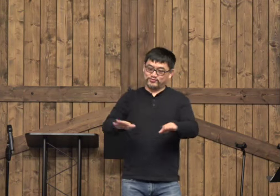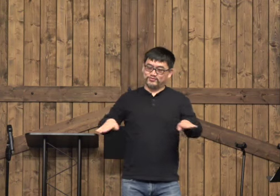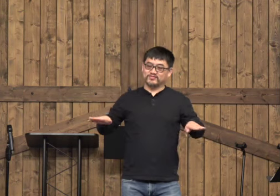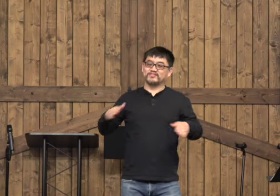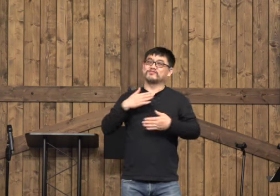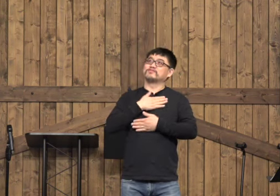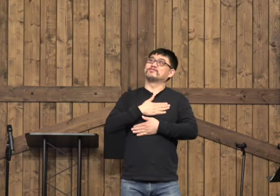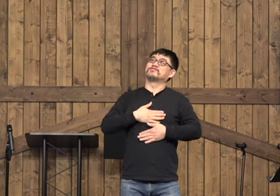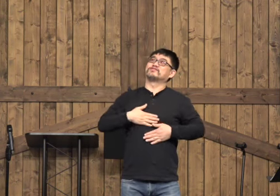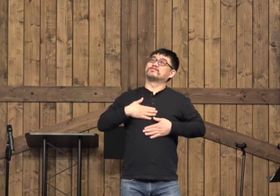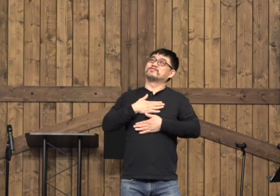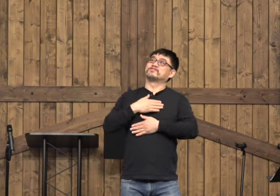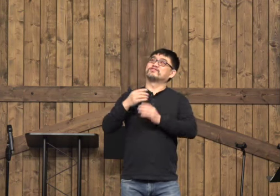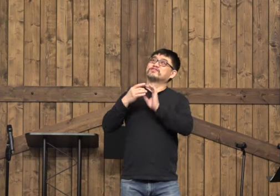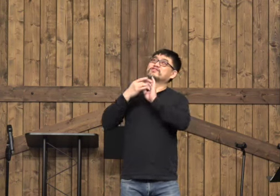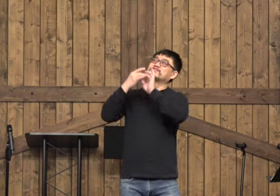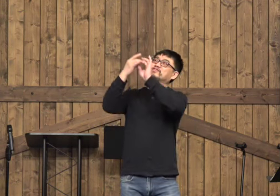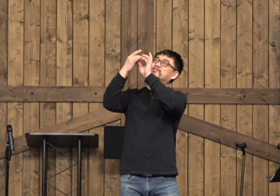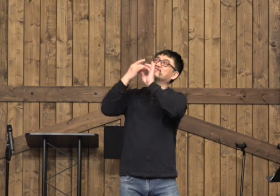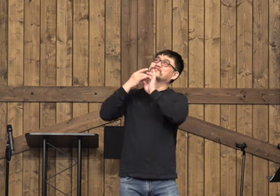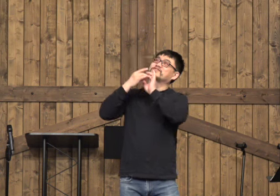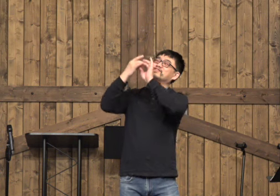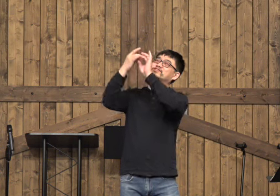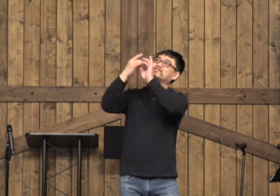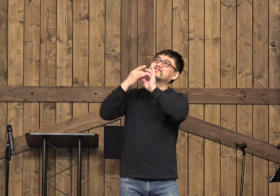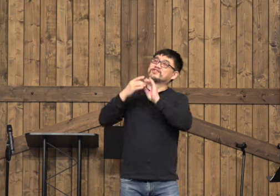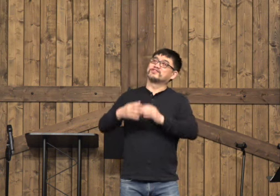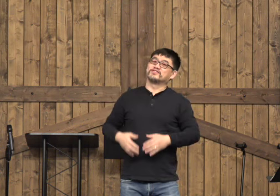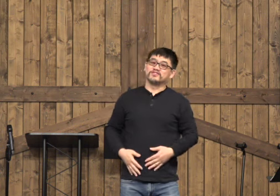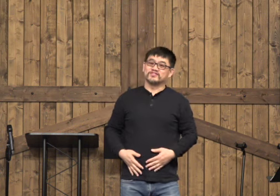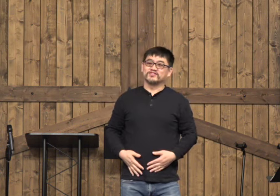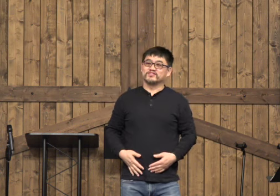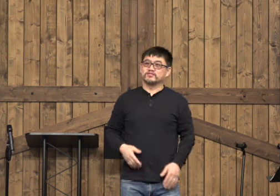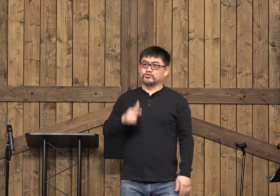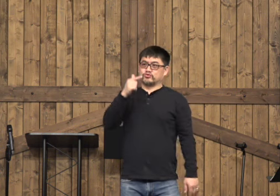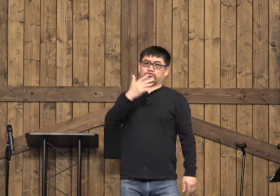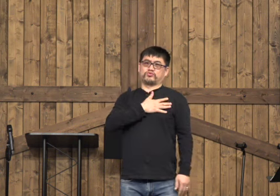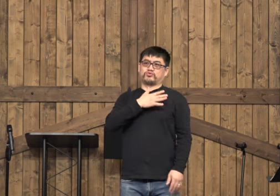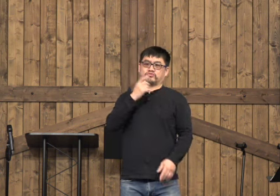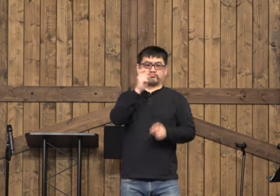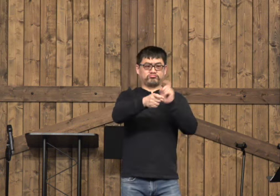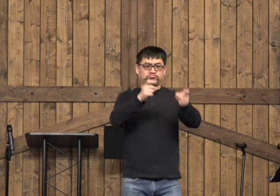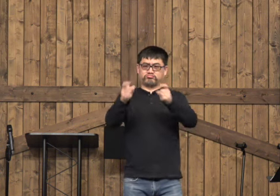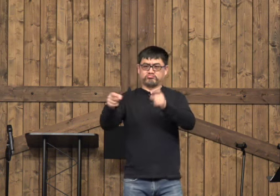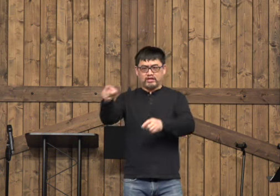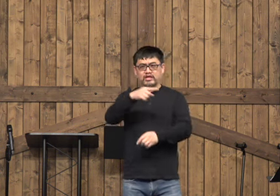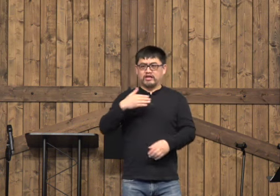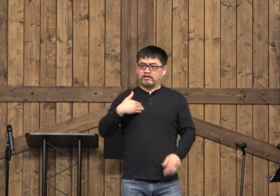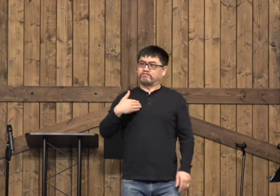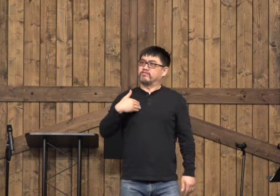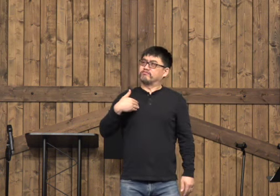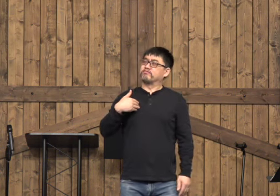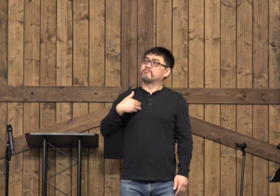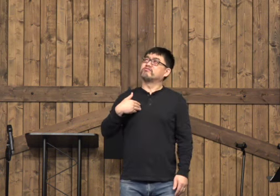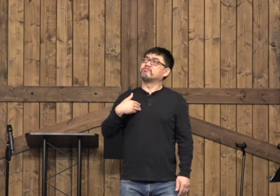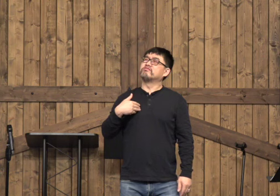I'm so thankful that you are his children. We have a good relationship with God. And he gives us grace.